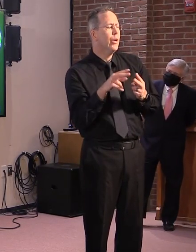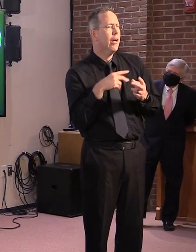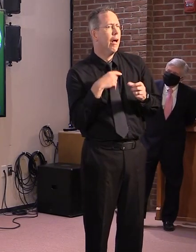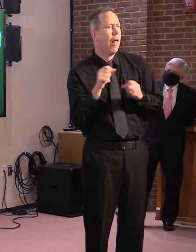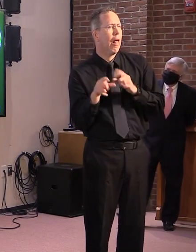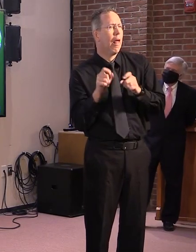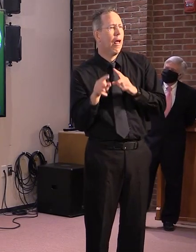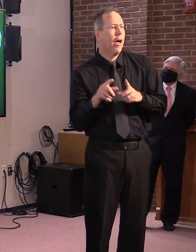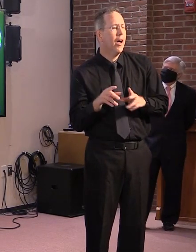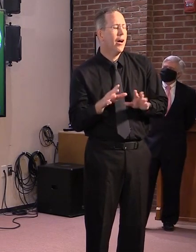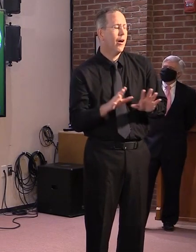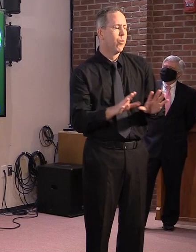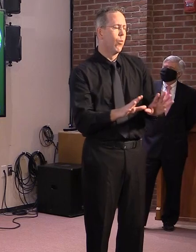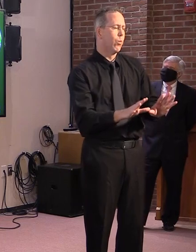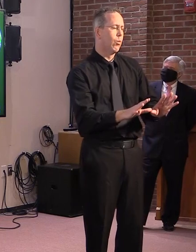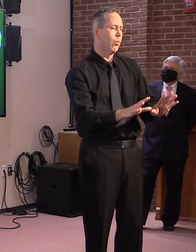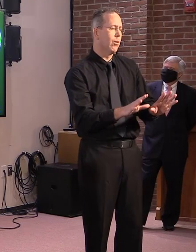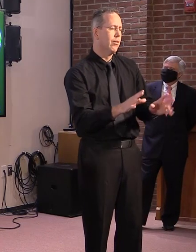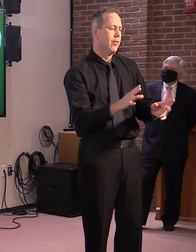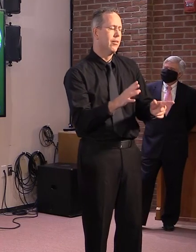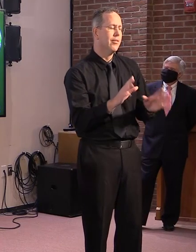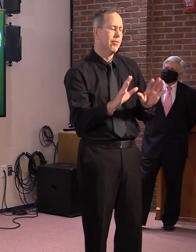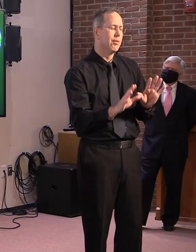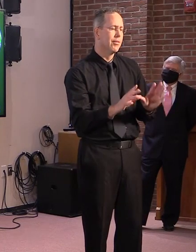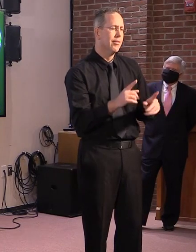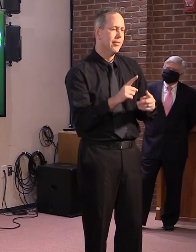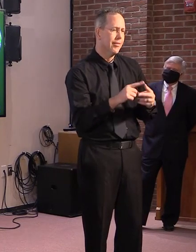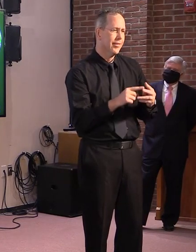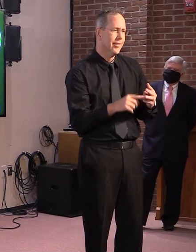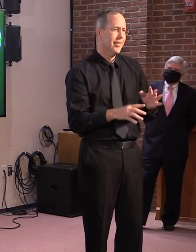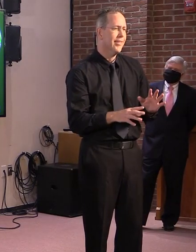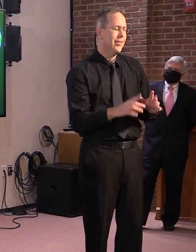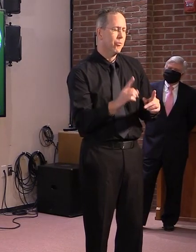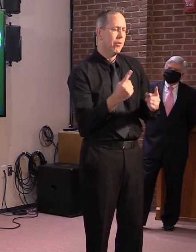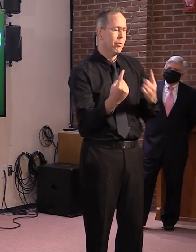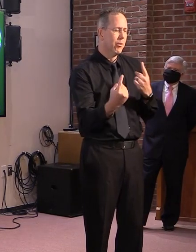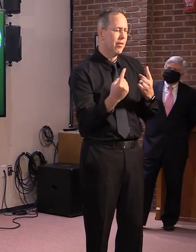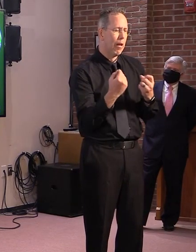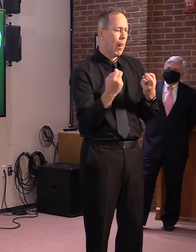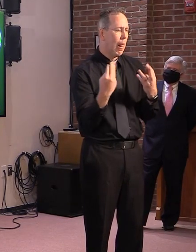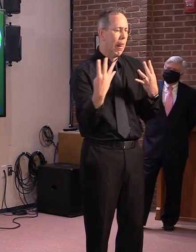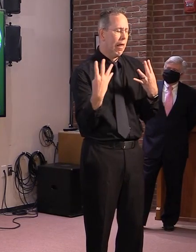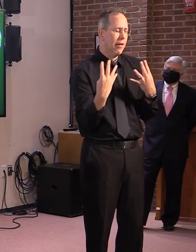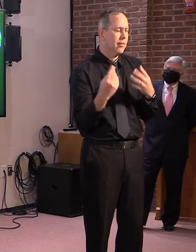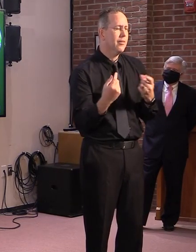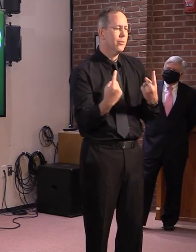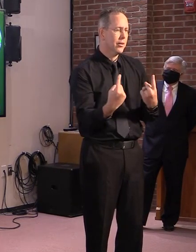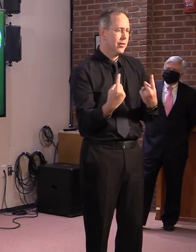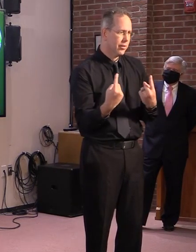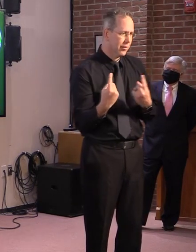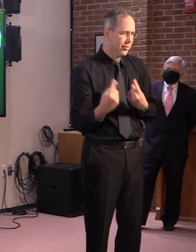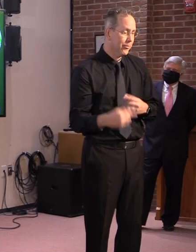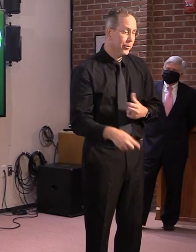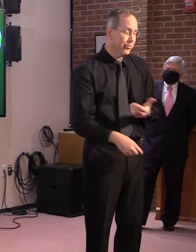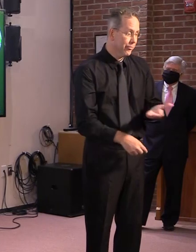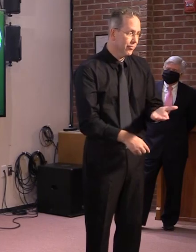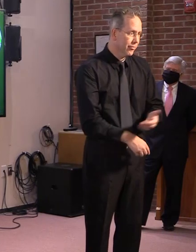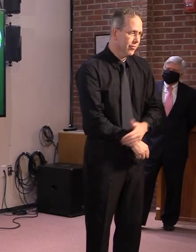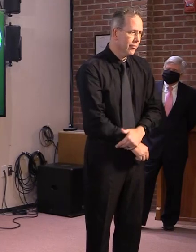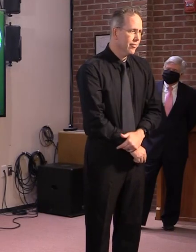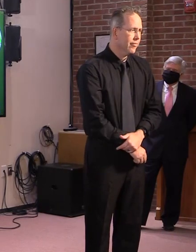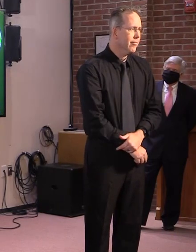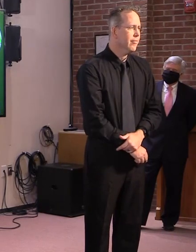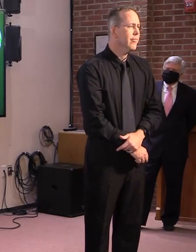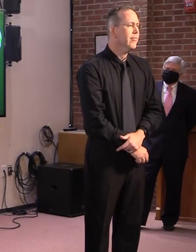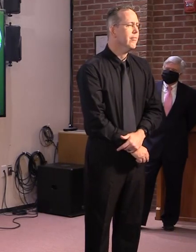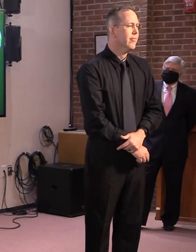Dr. Levine, earlier you said that you thought, in the beginning of the conference, you said you thought the increase of cases